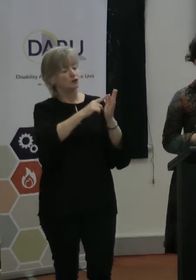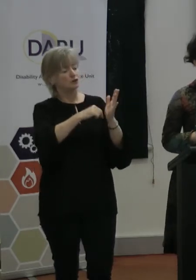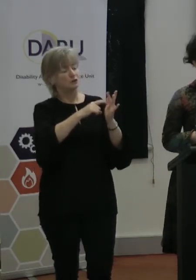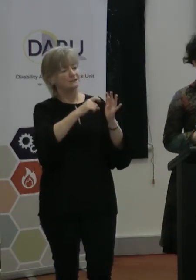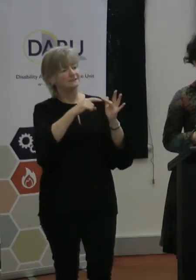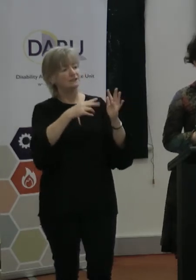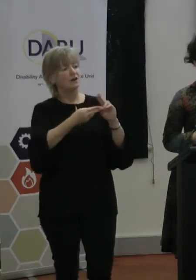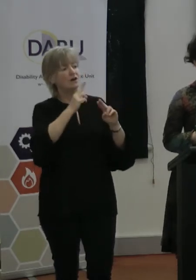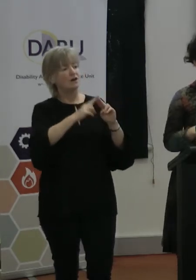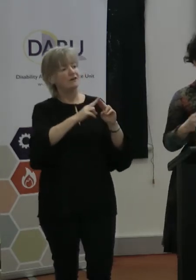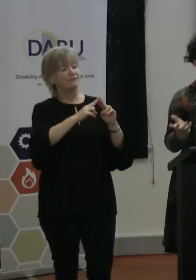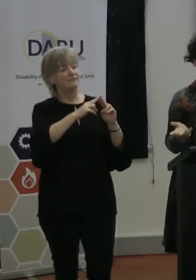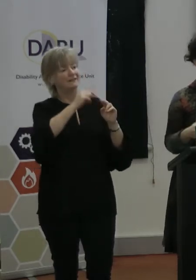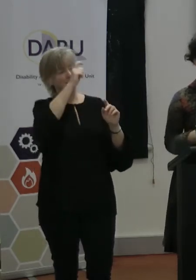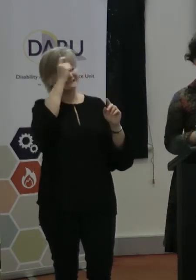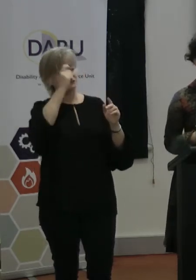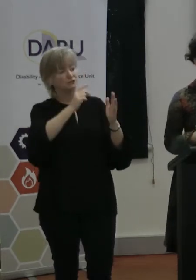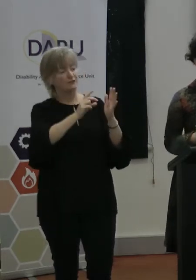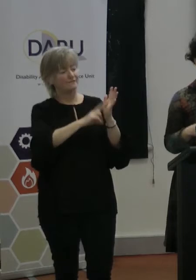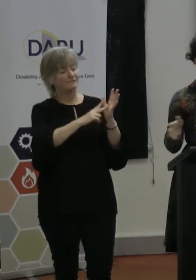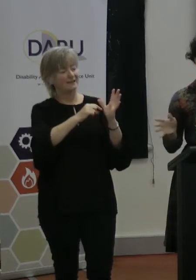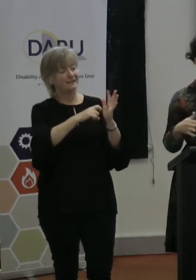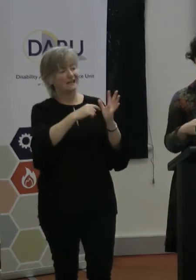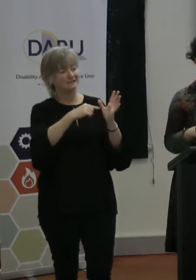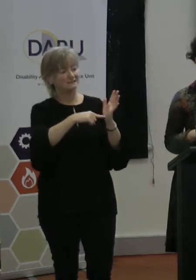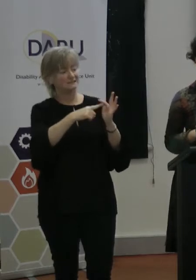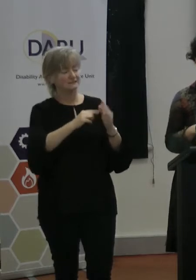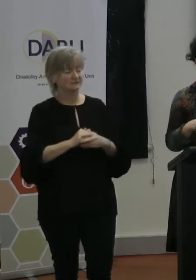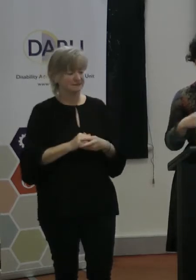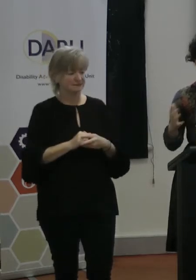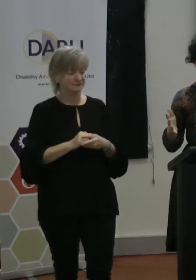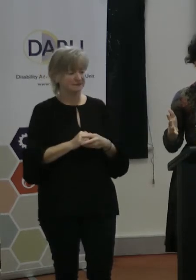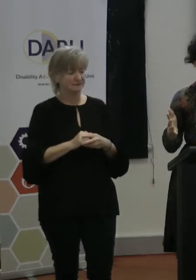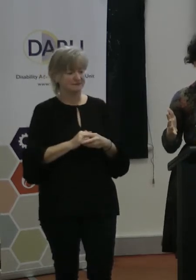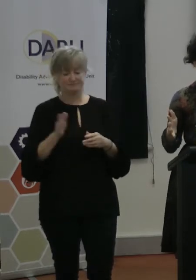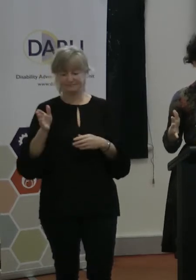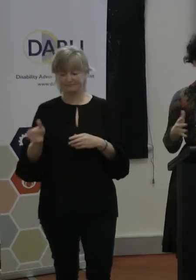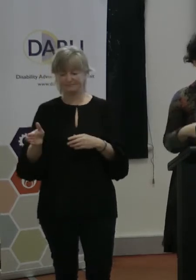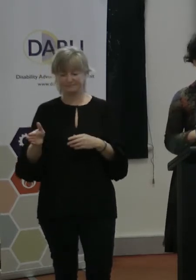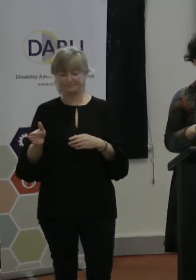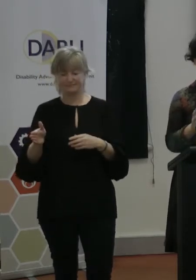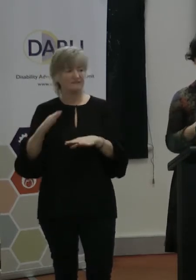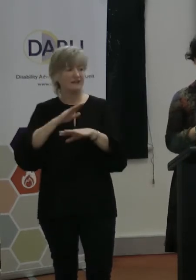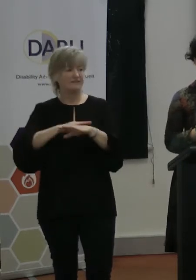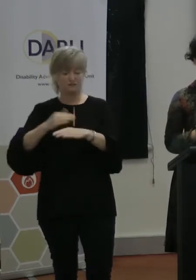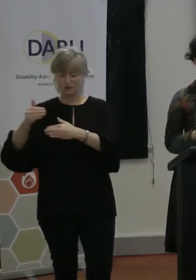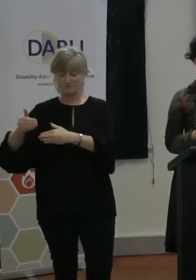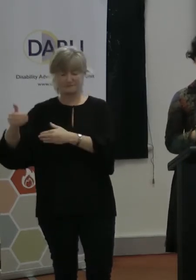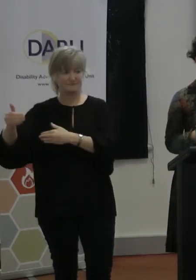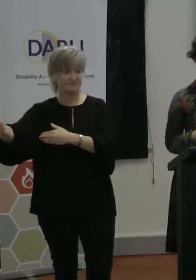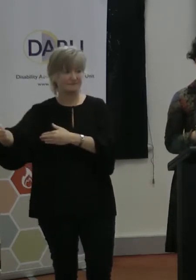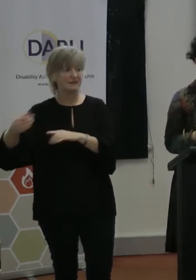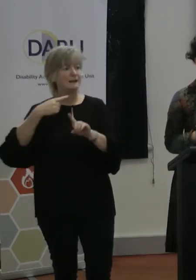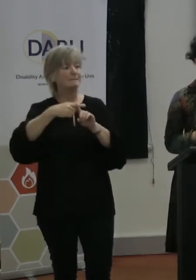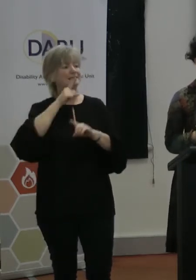provider. Under a regular tenancy agreement, there are time periods associated with it, and there might also be lease